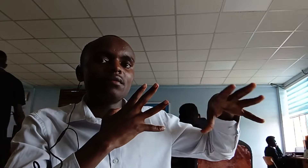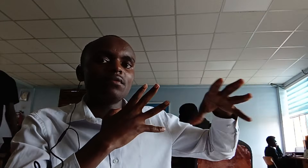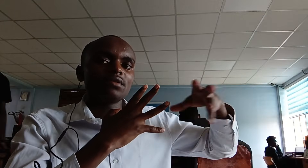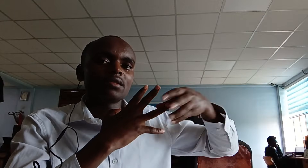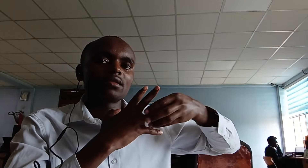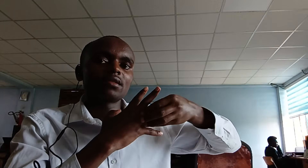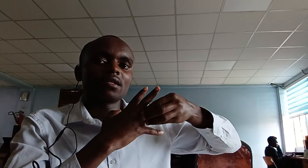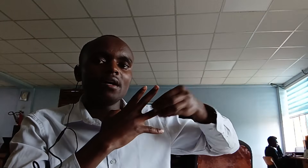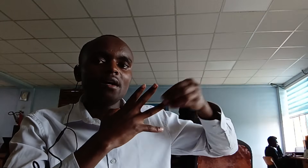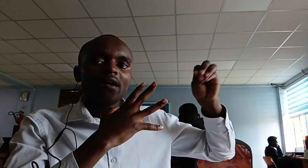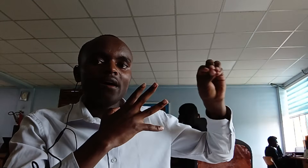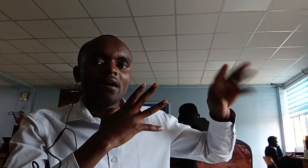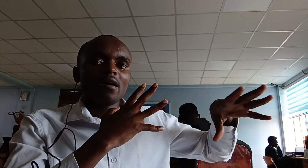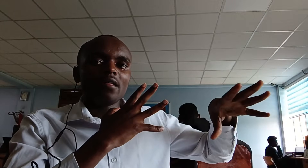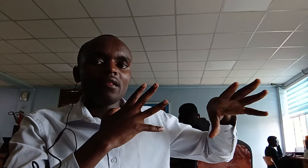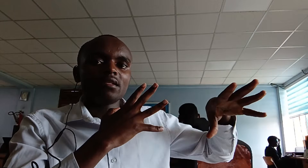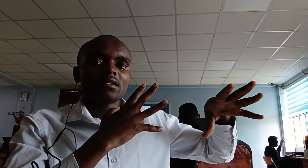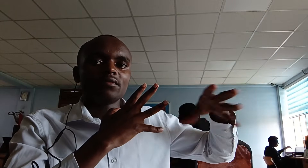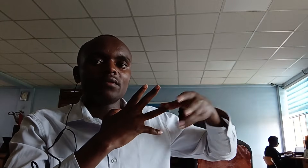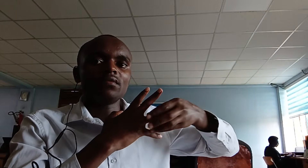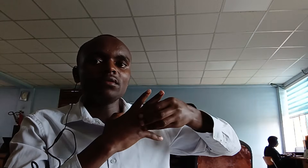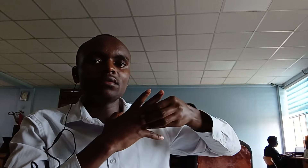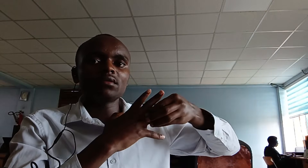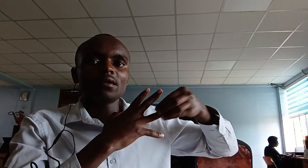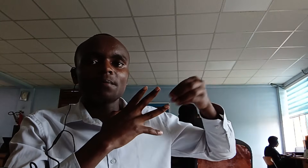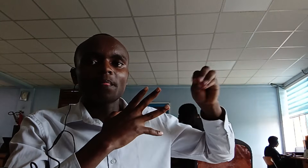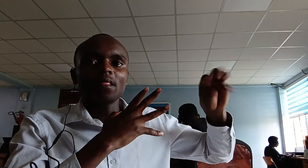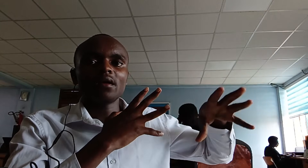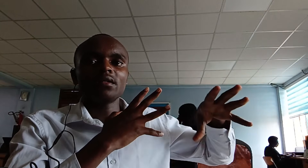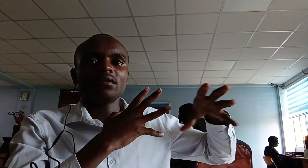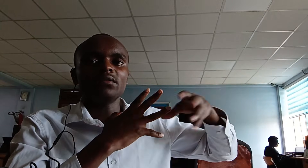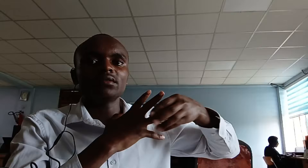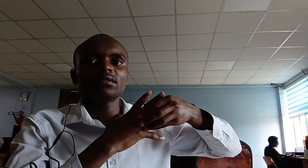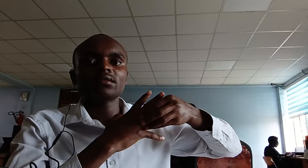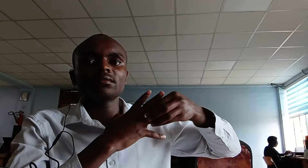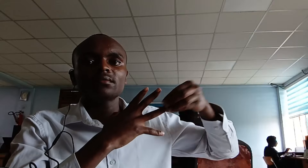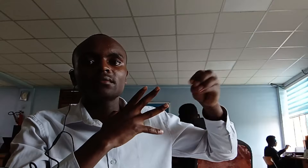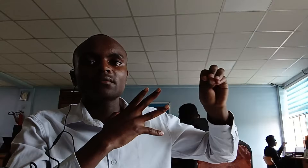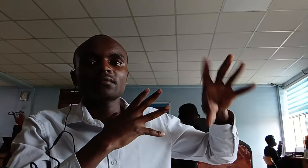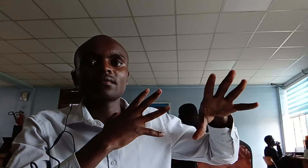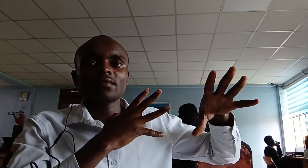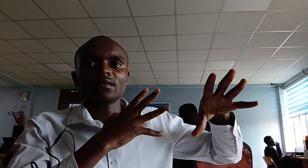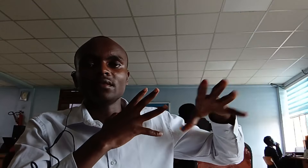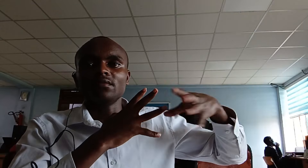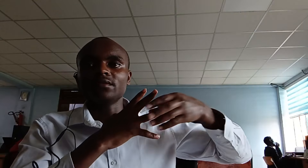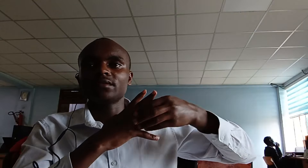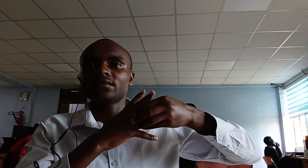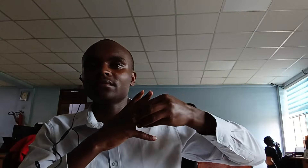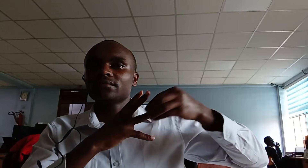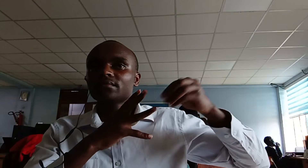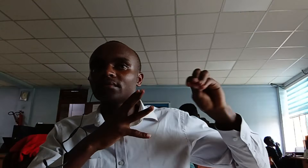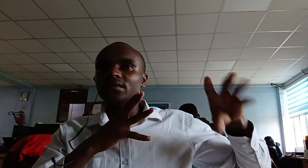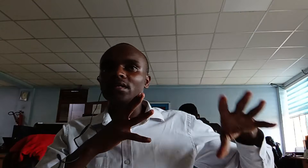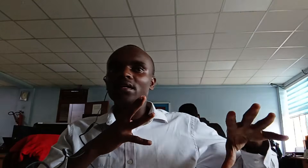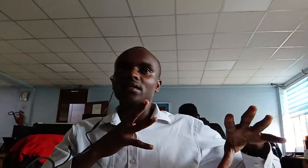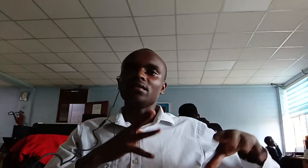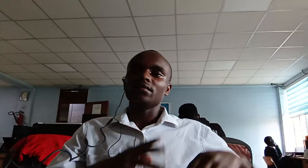Divorce. That's the sign for divorce. Divorce. Divorce.